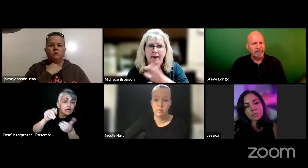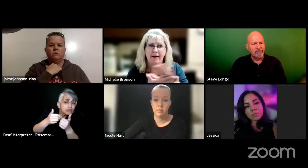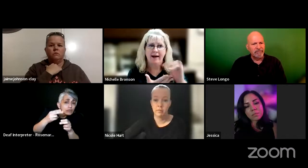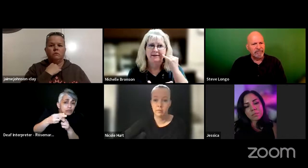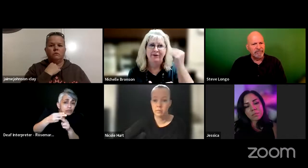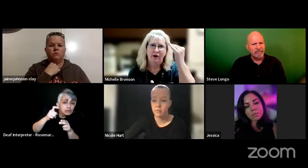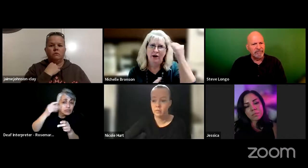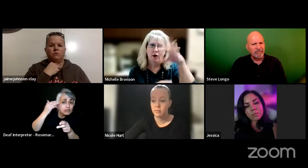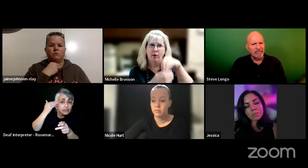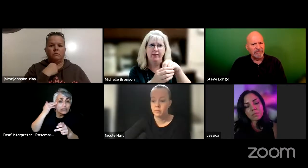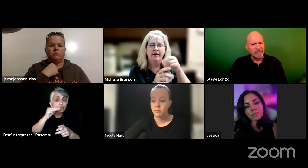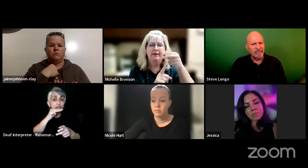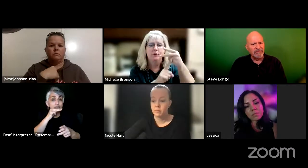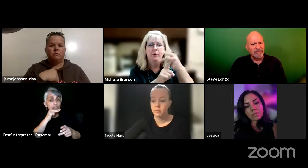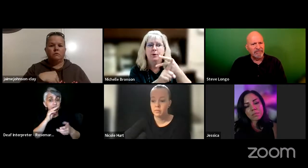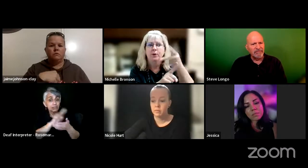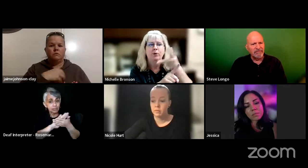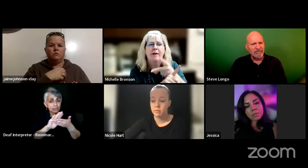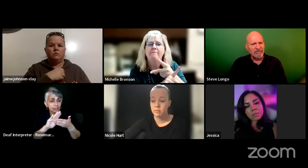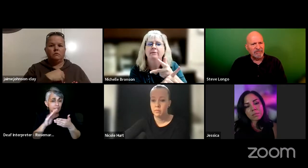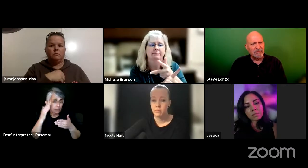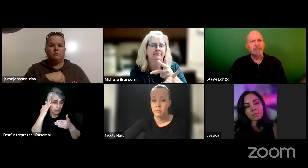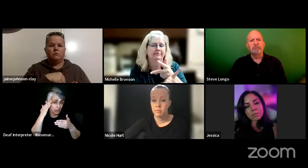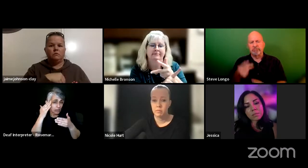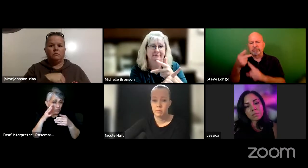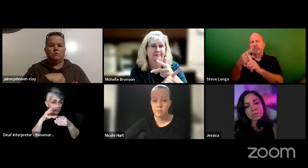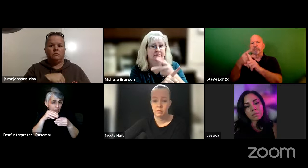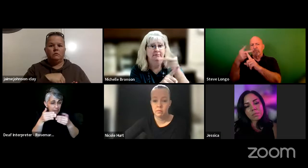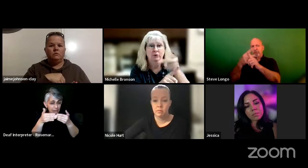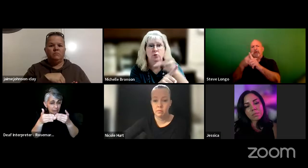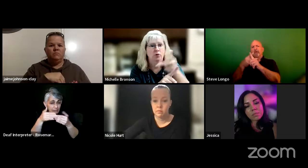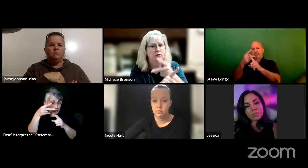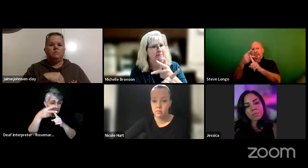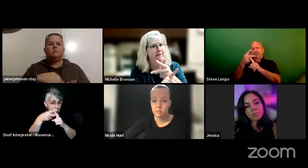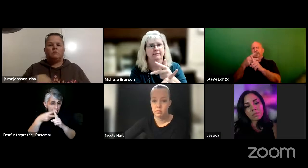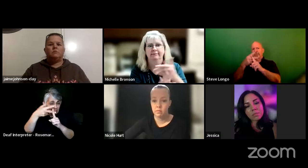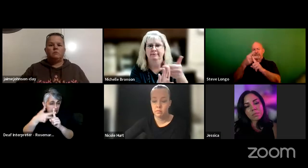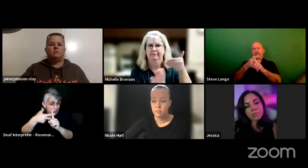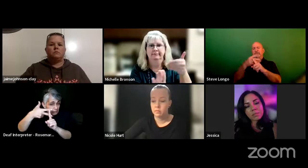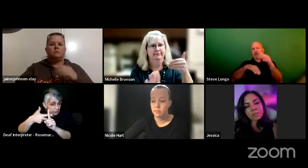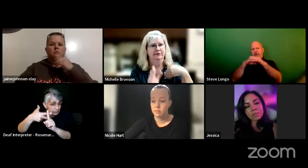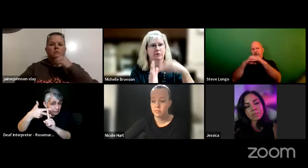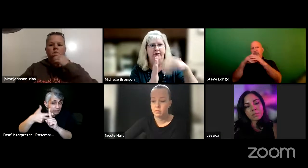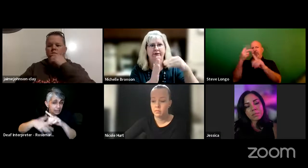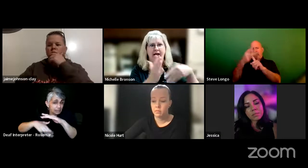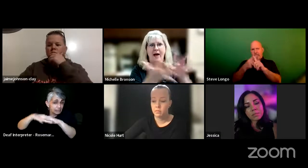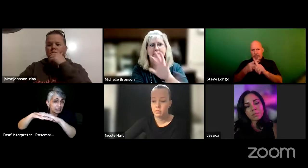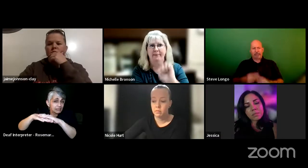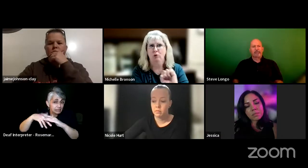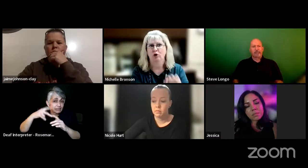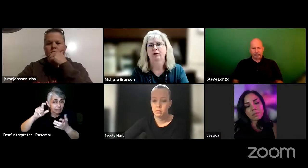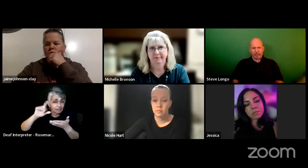This is Michelle. It would be nice to know within 2 to 3 months. Okay.